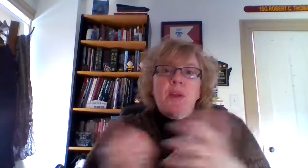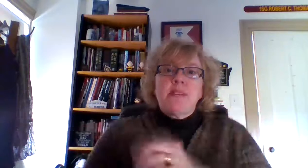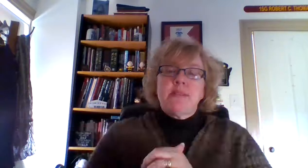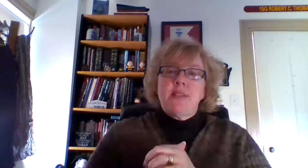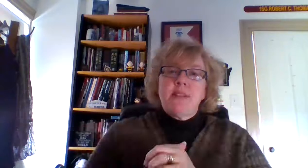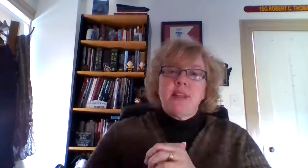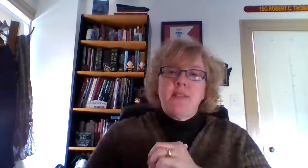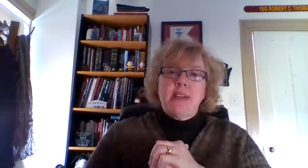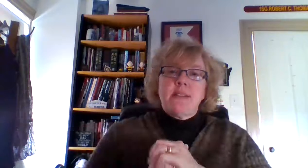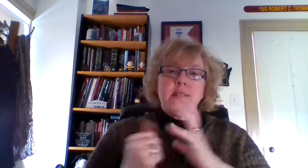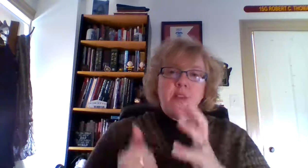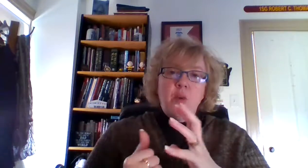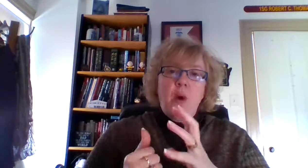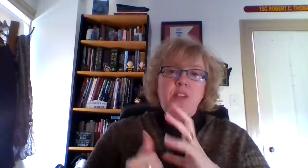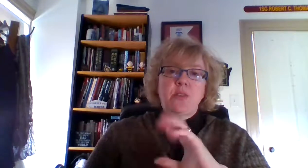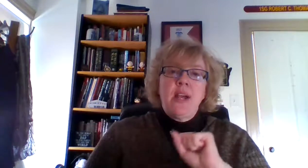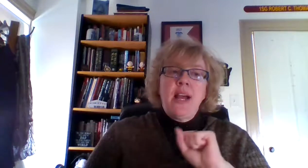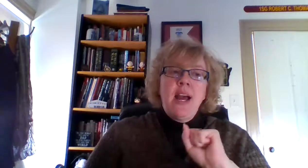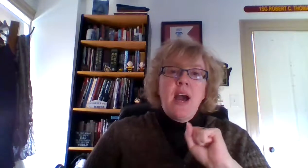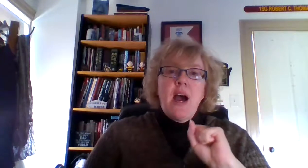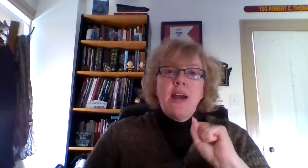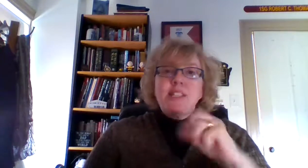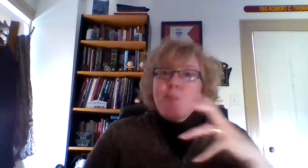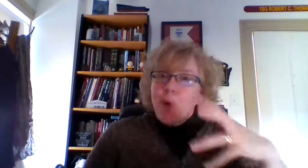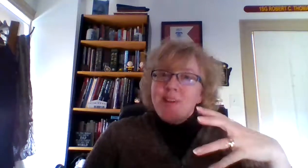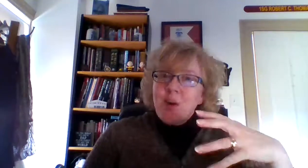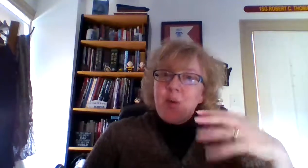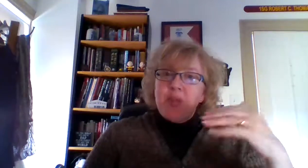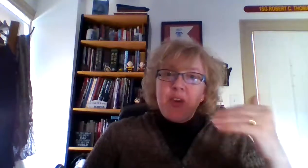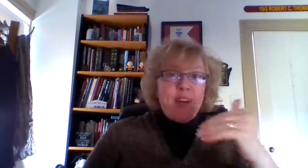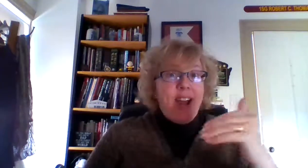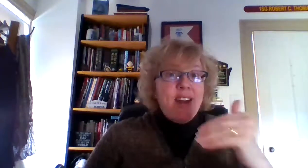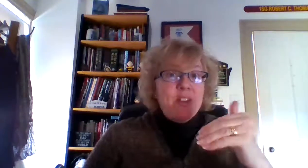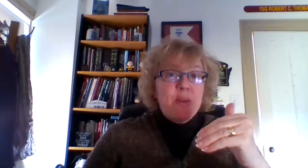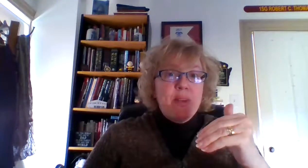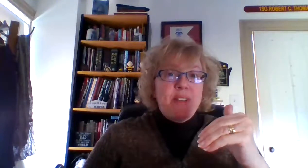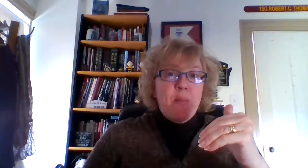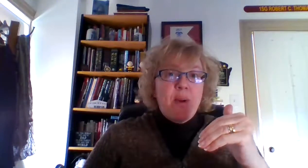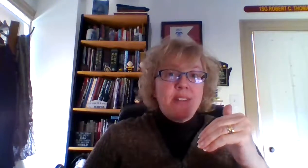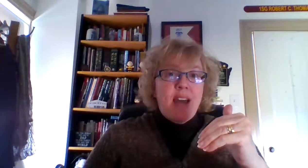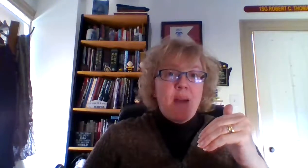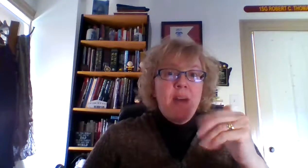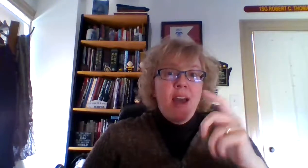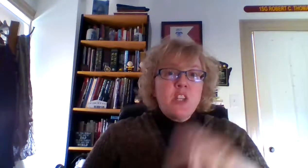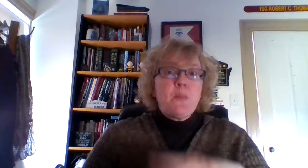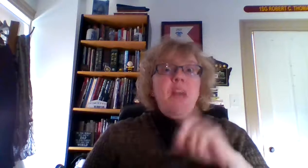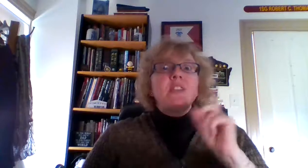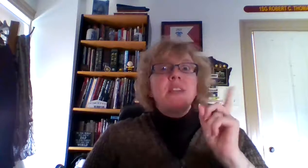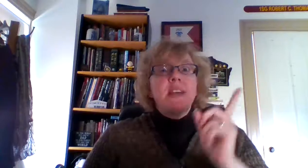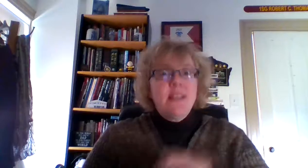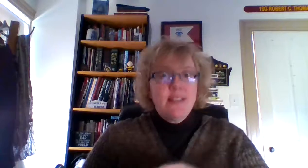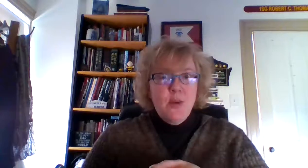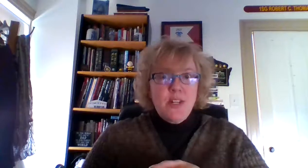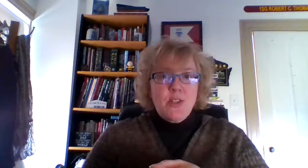points instead of 8 if you want to. It's important, though, for you to kind of do them at some point in time, especially Unit